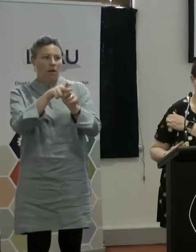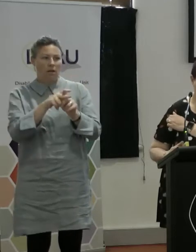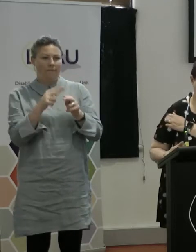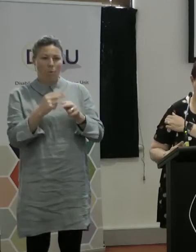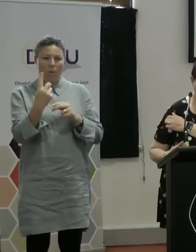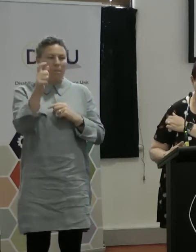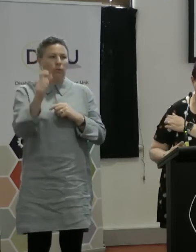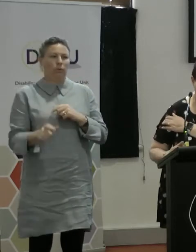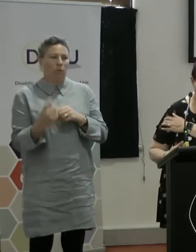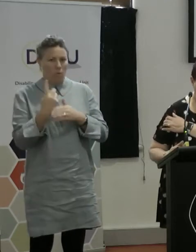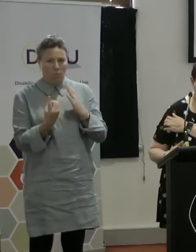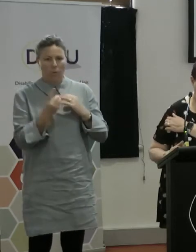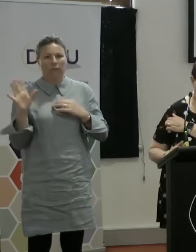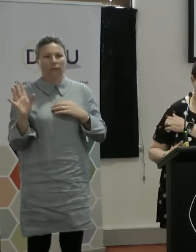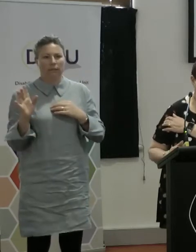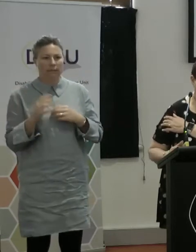made.